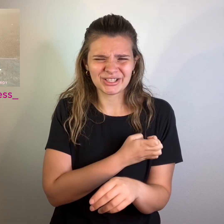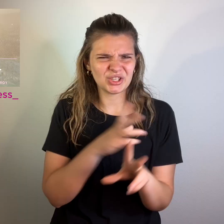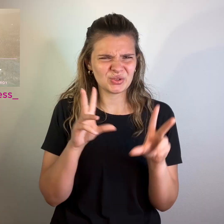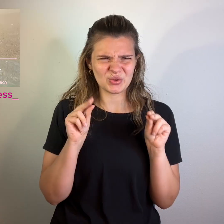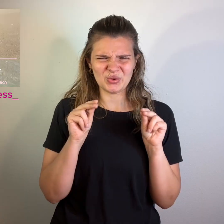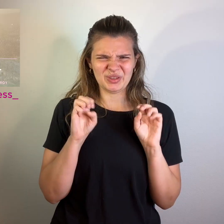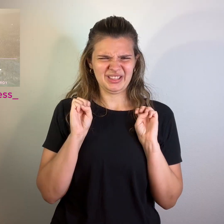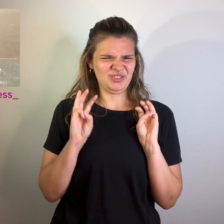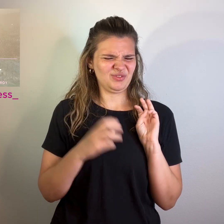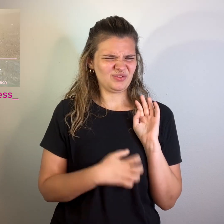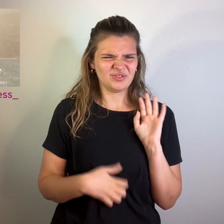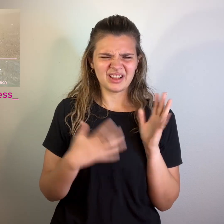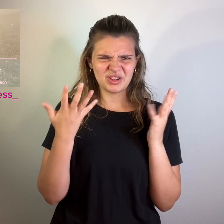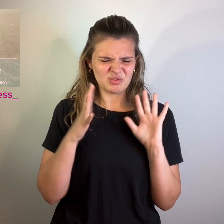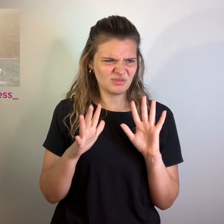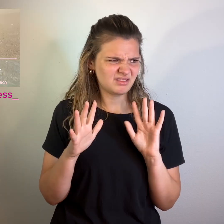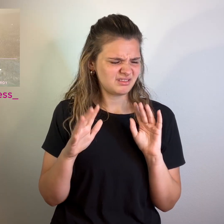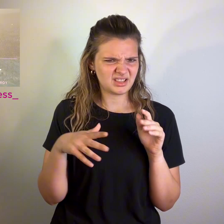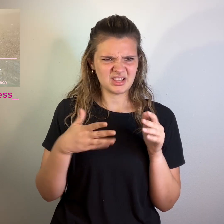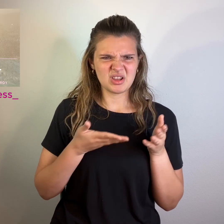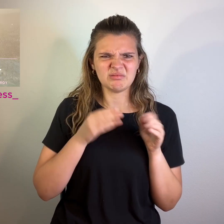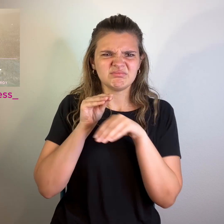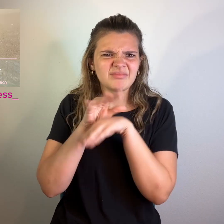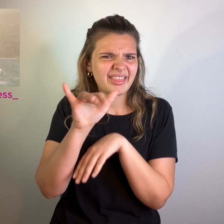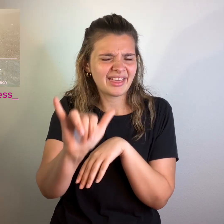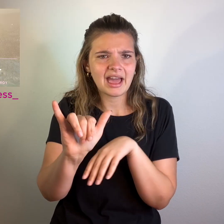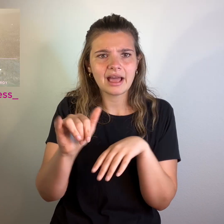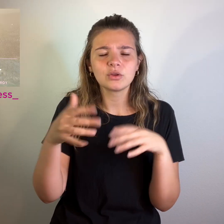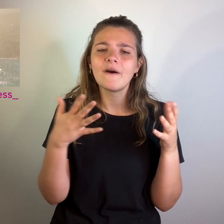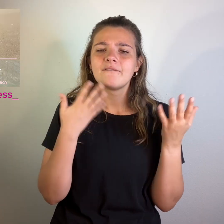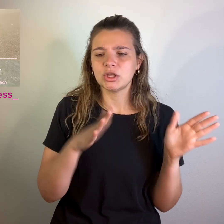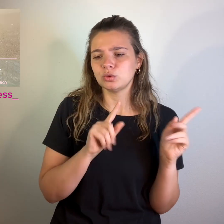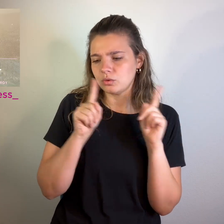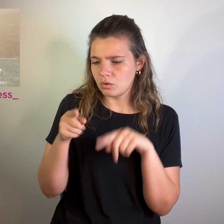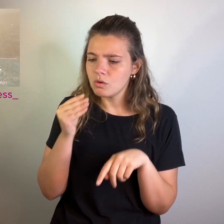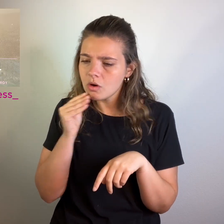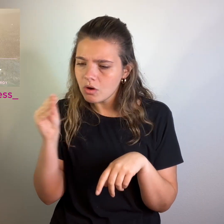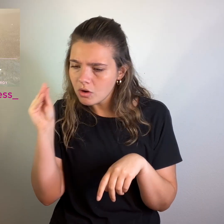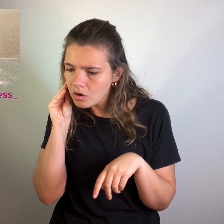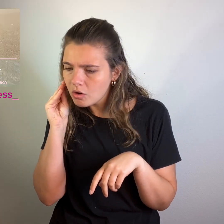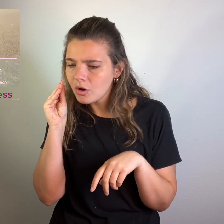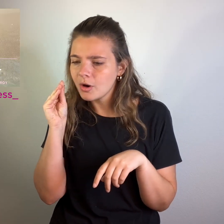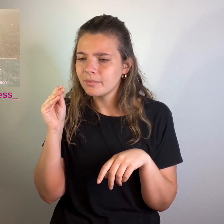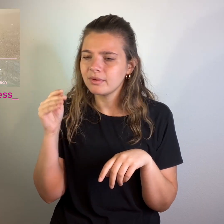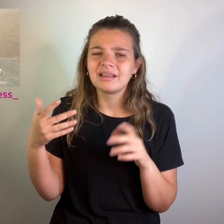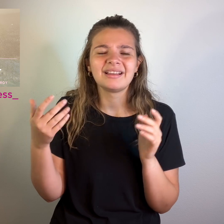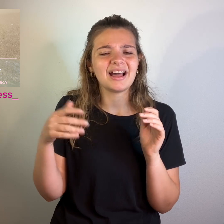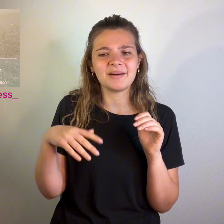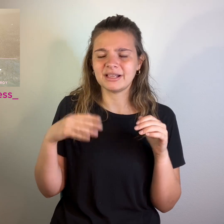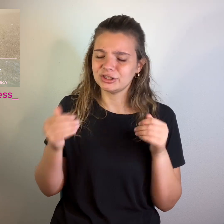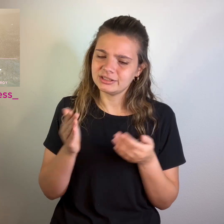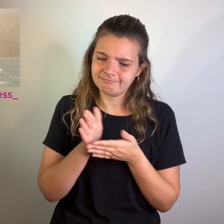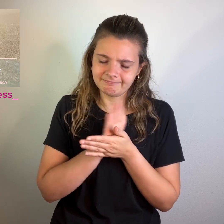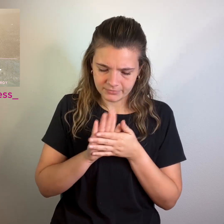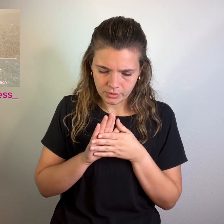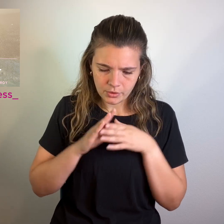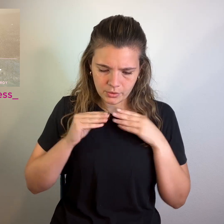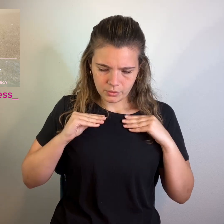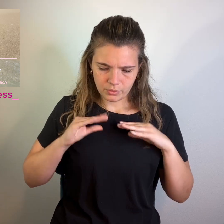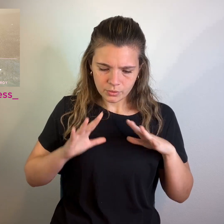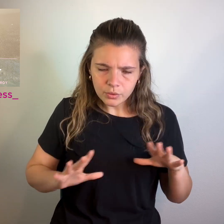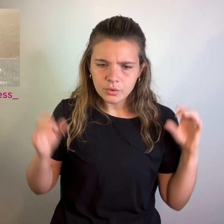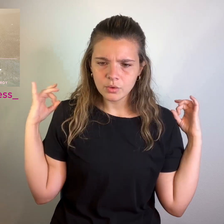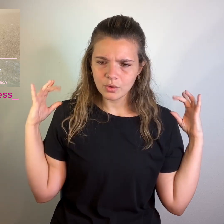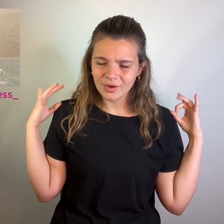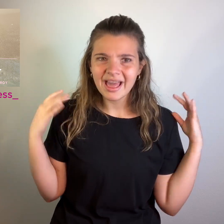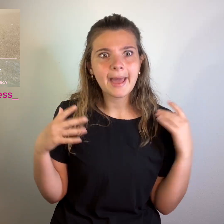energy. I went home and I cleansed it. And then I honestly made an even deeper connection with one of my other friends. And that was I didn't know. That was